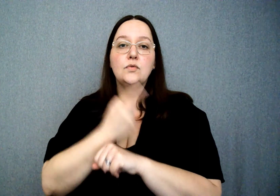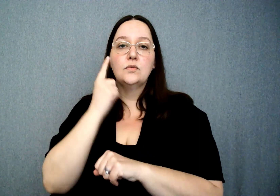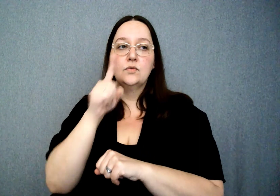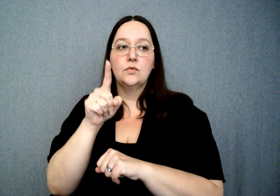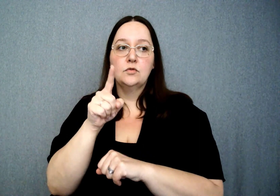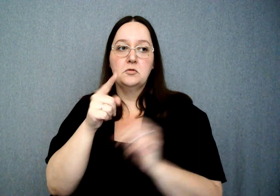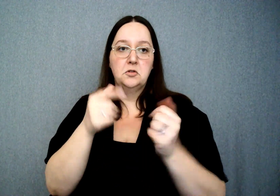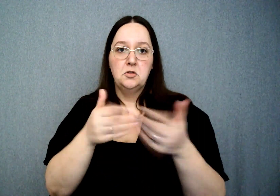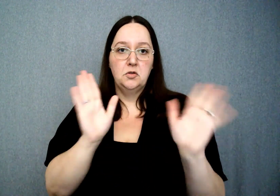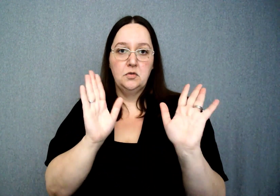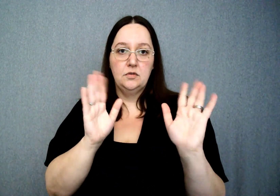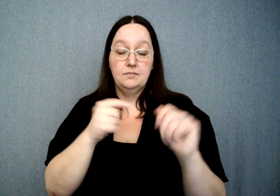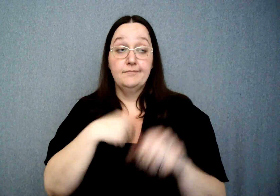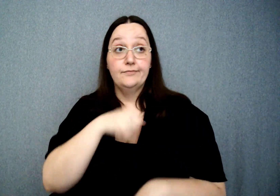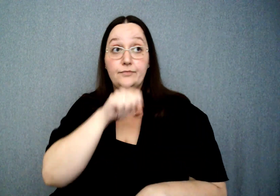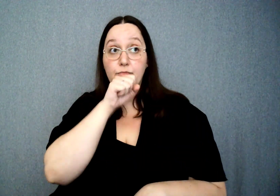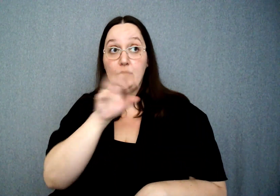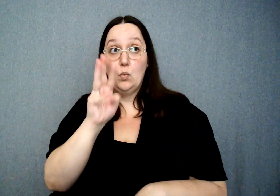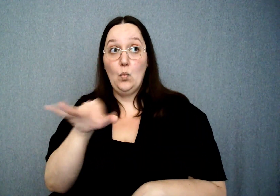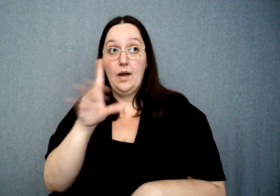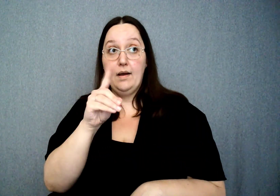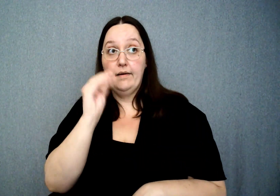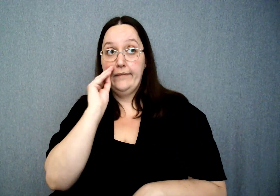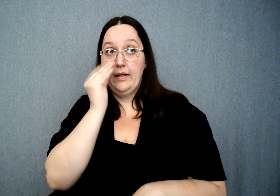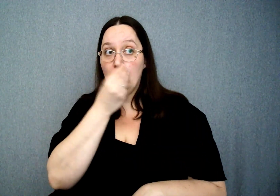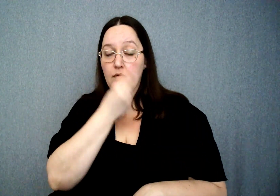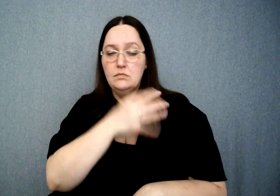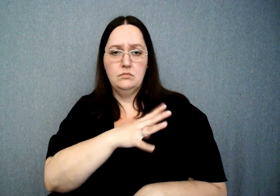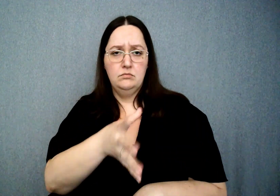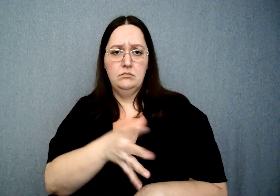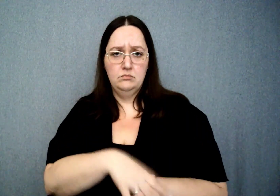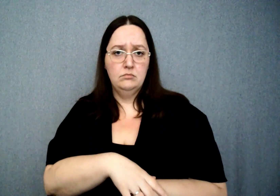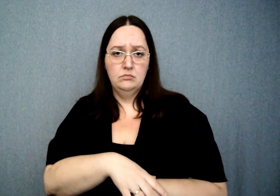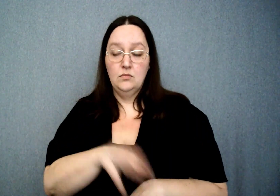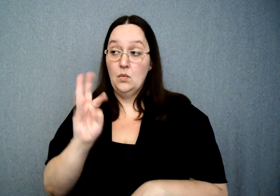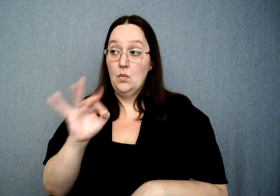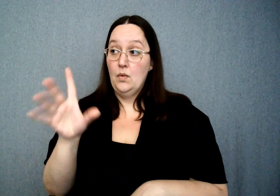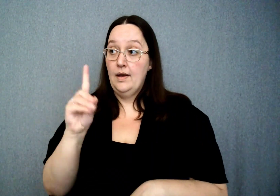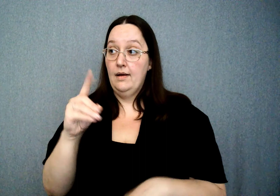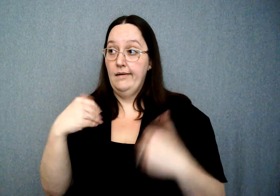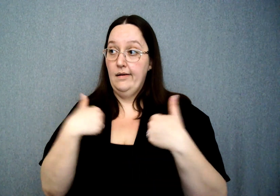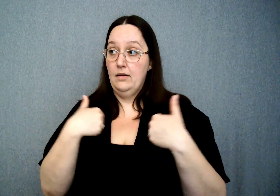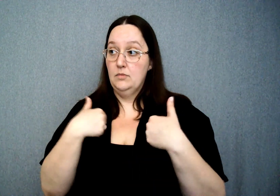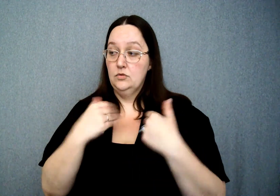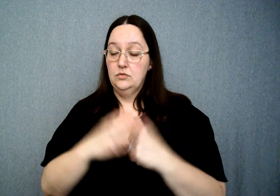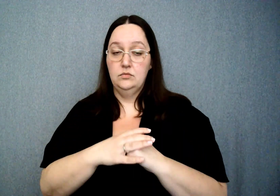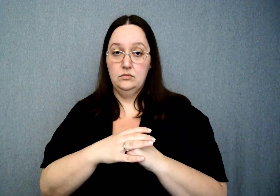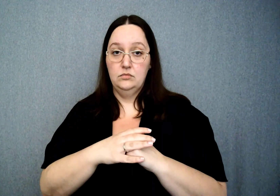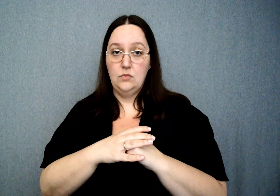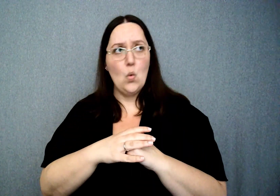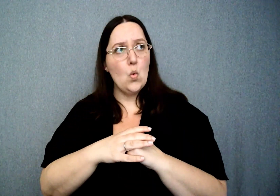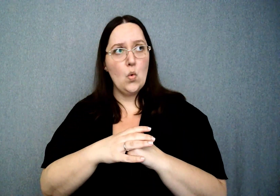wild can be used for 2 reasons. It can be generally like, I love wildflowers. Oh look, wild